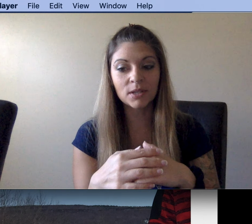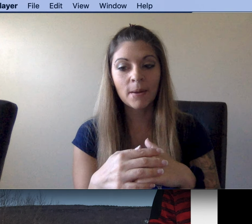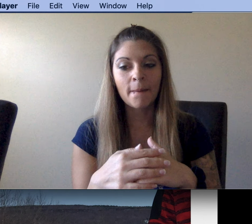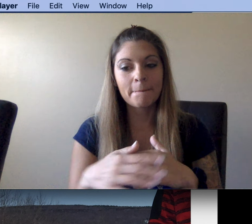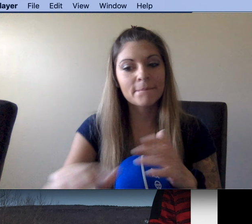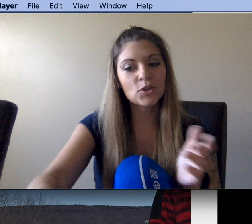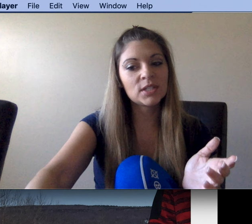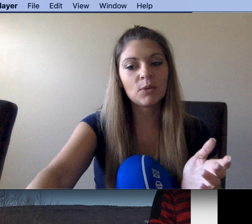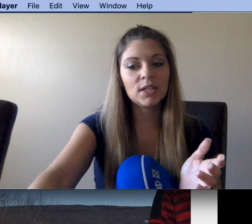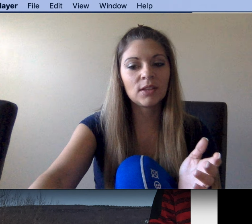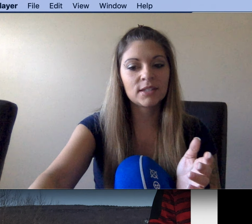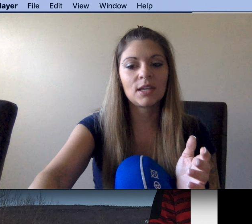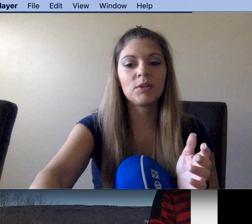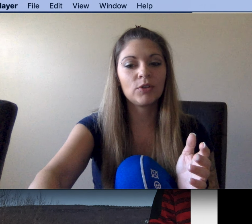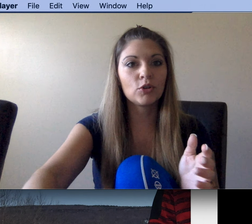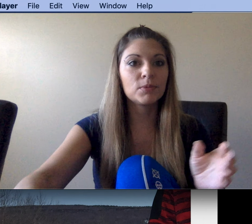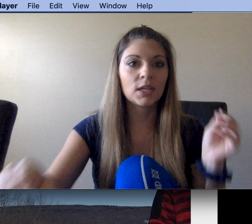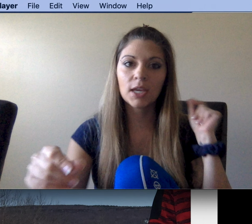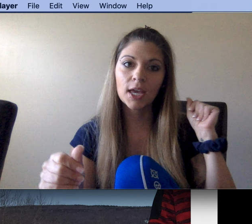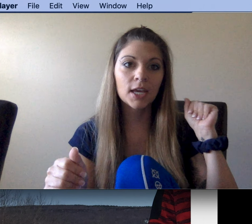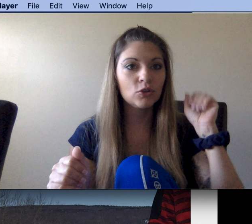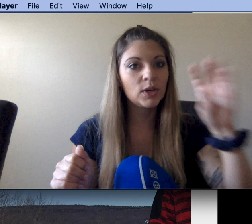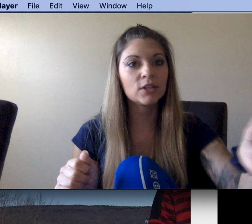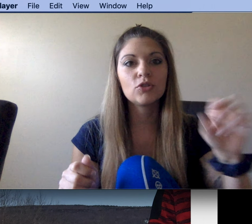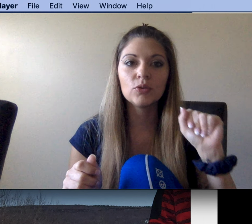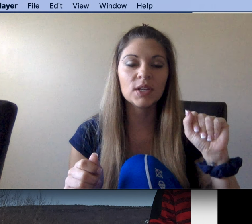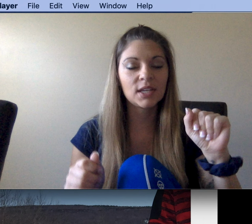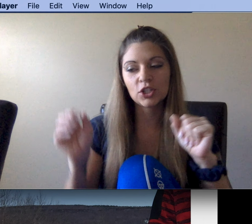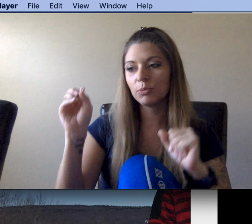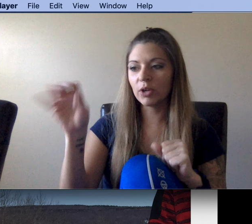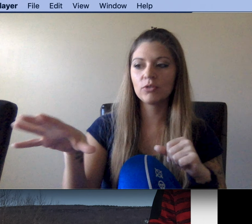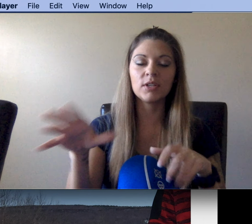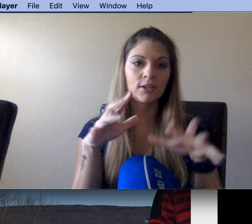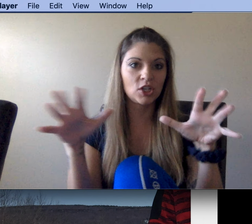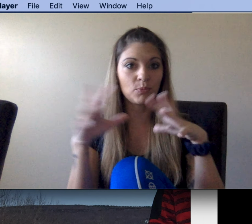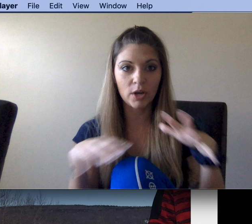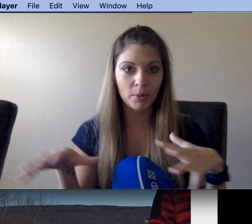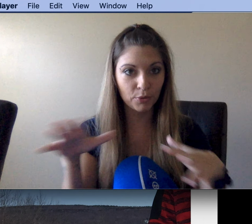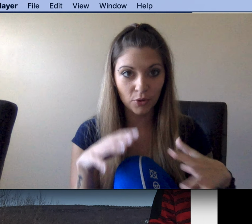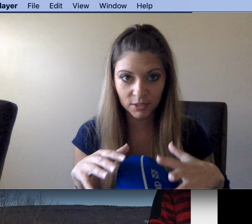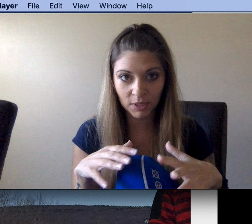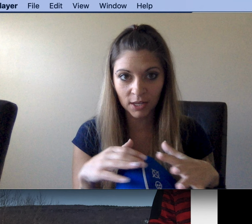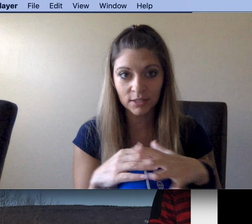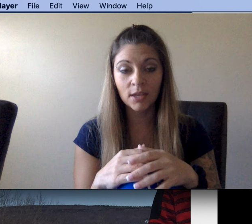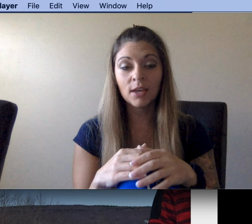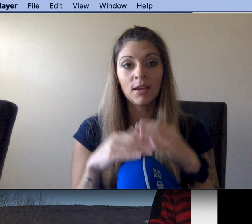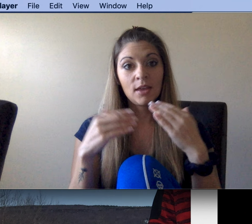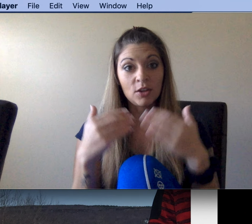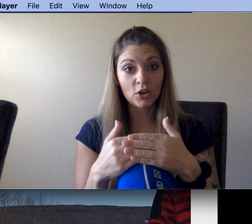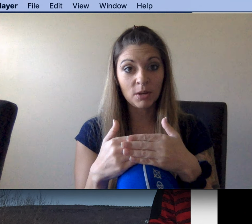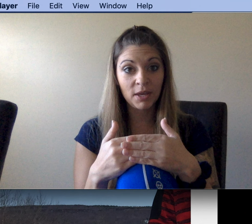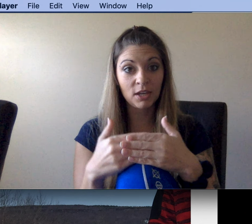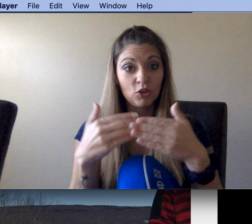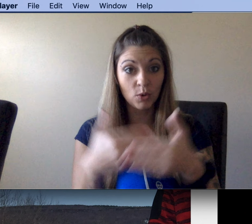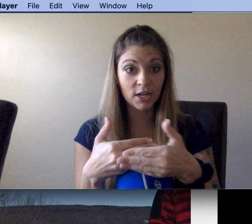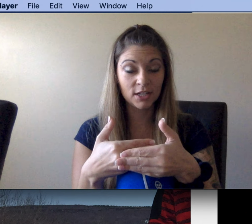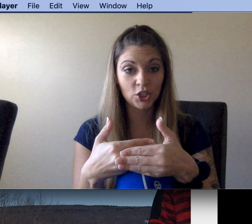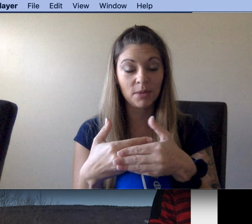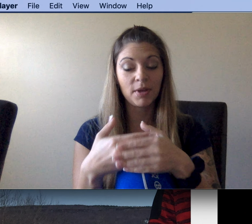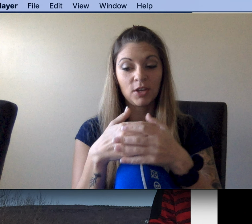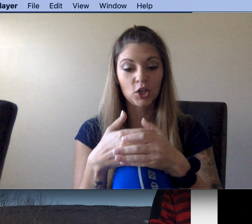handshapes. Just like we did last time, different groups, like, hey, you guys do this handshape, you guys do this handshape, come up with all these meanings, and then you're going to pick